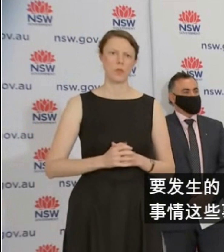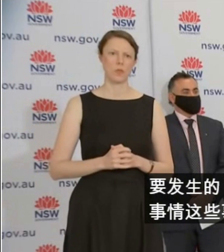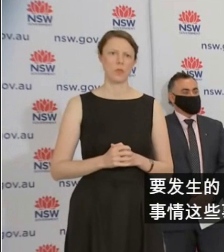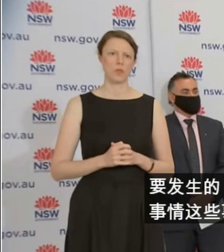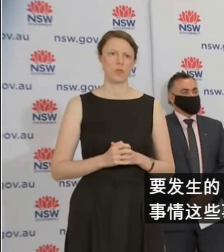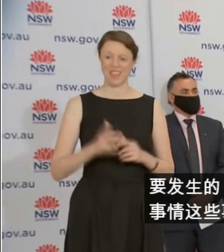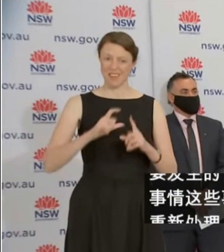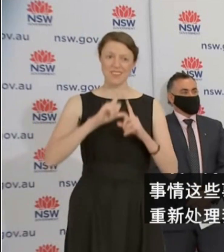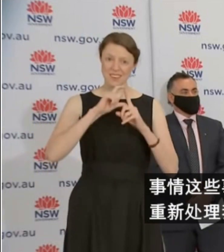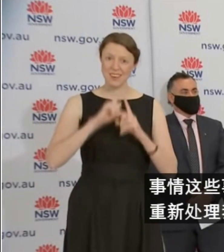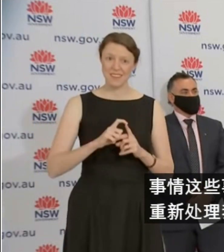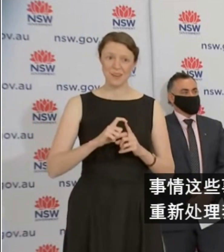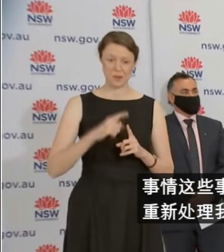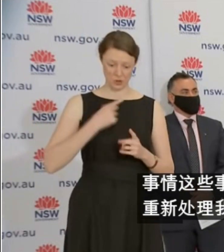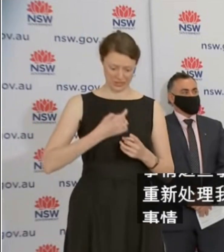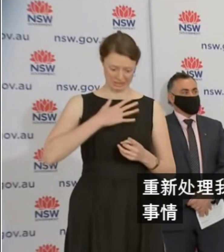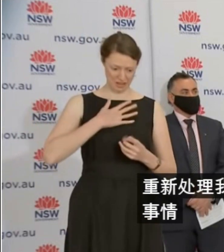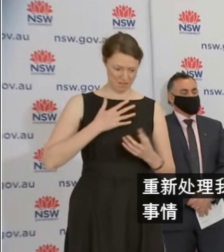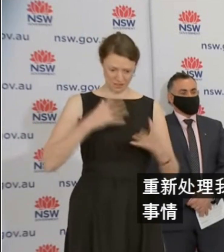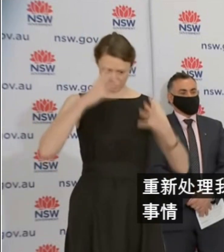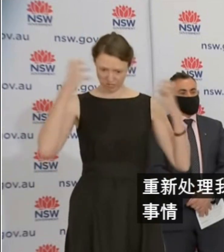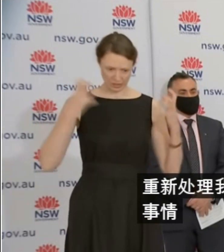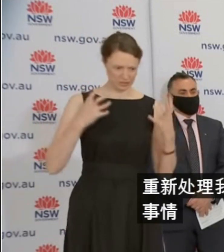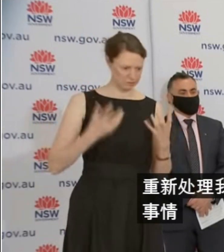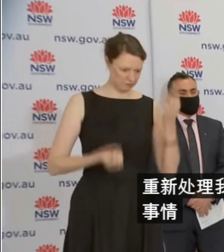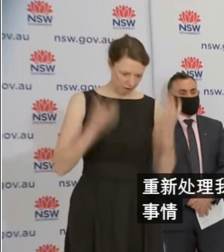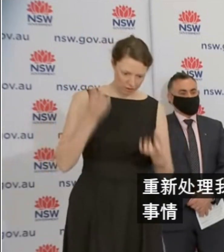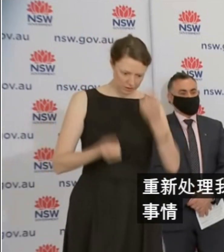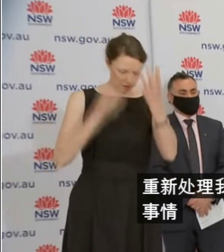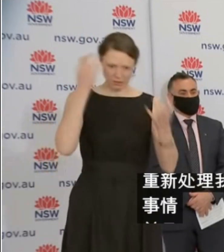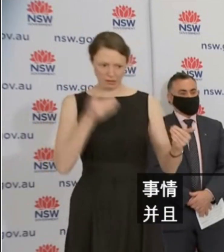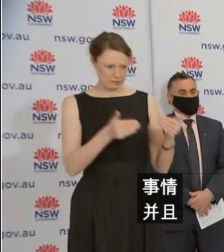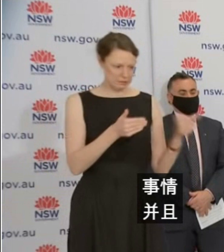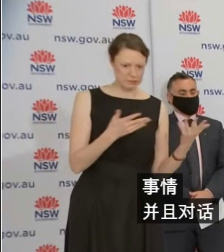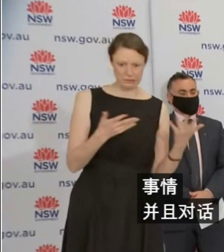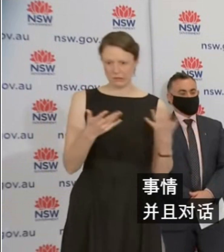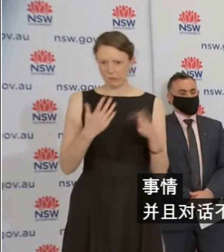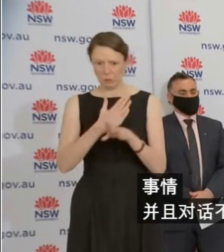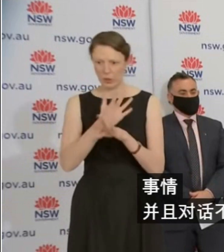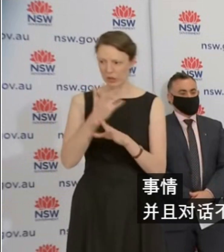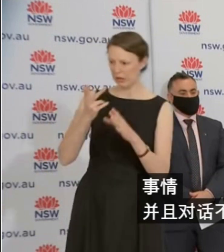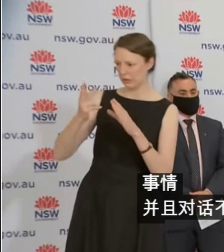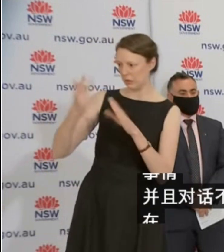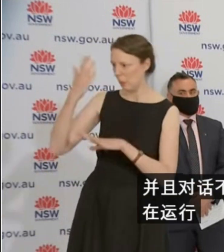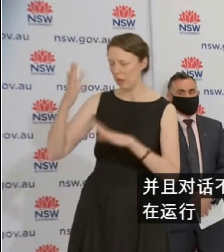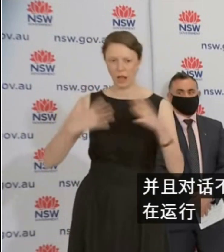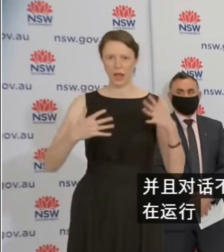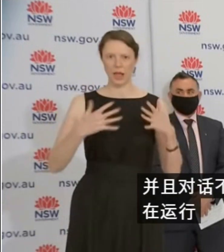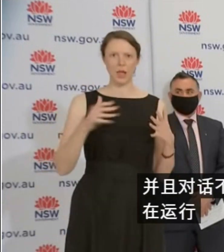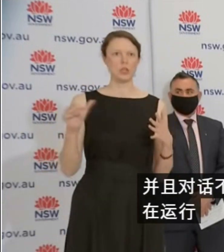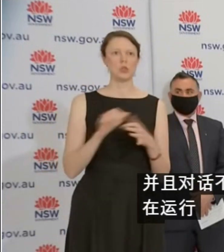are really difficult to do when you're juggling all the other things that we're juggling every day. And the conversations shouldn't be on the